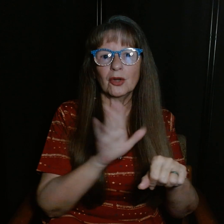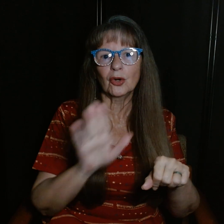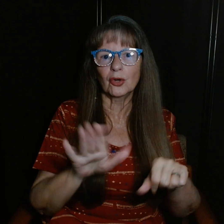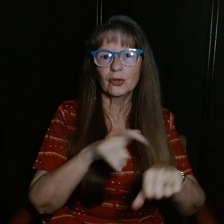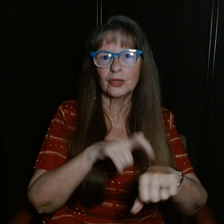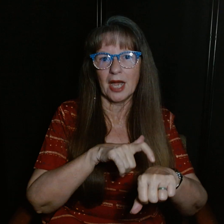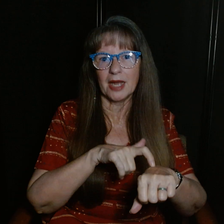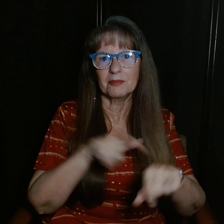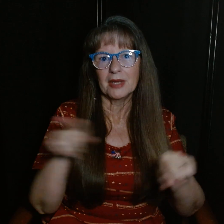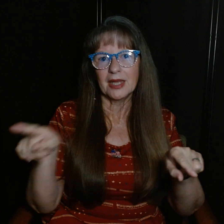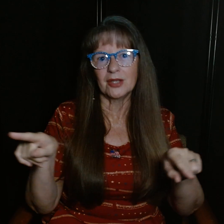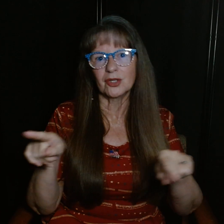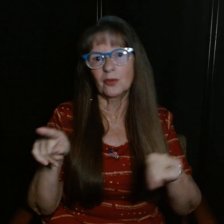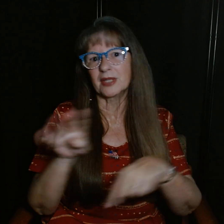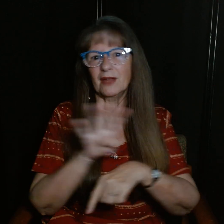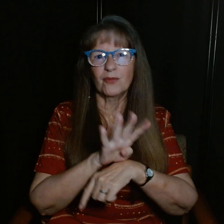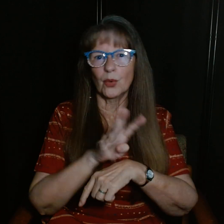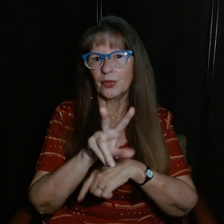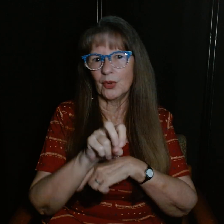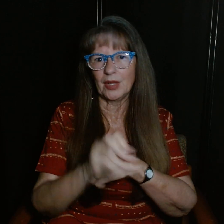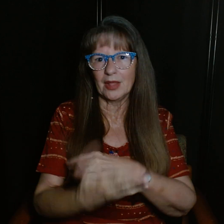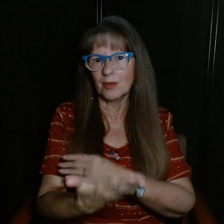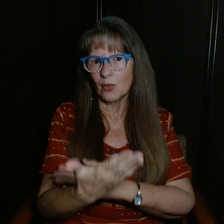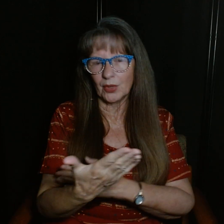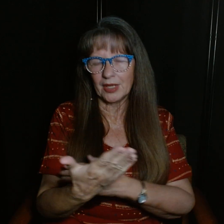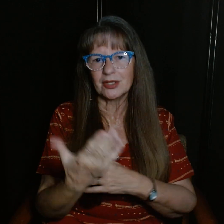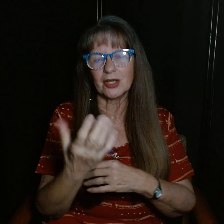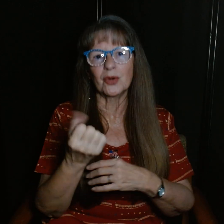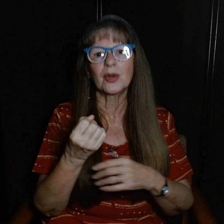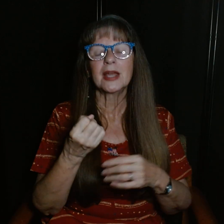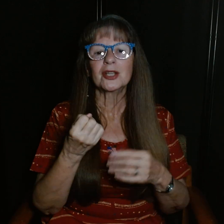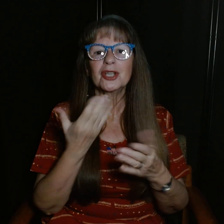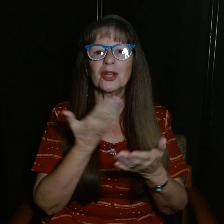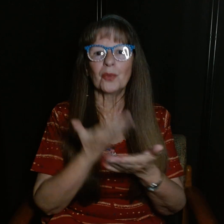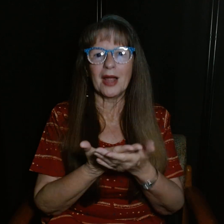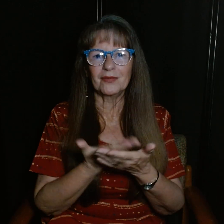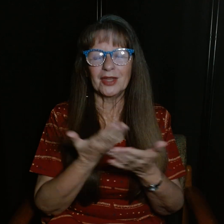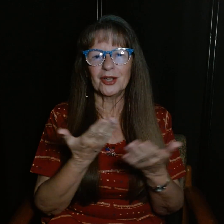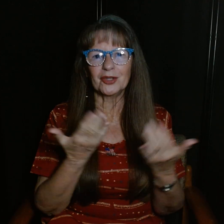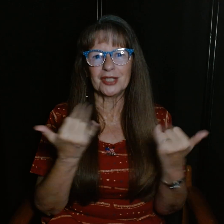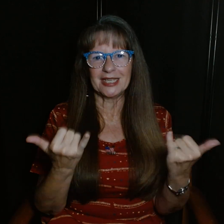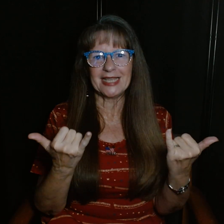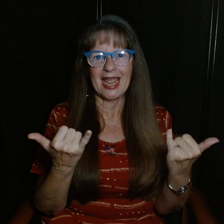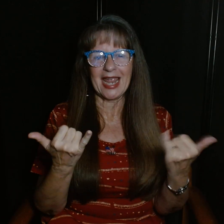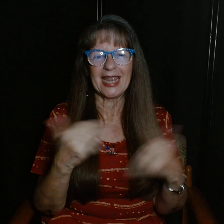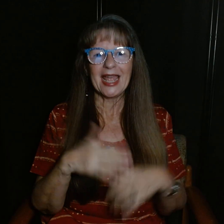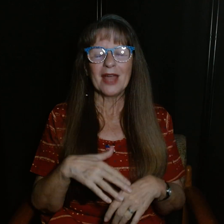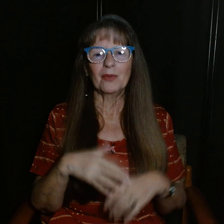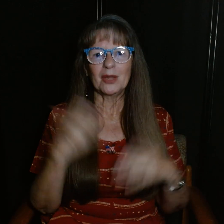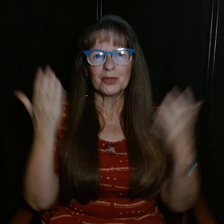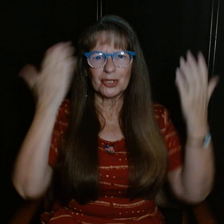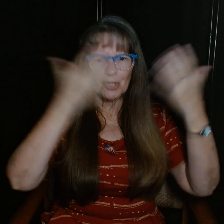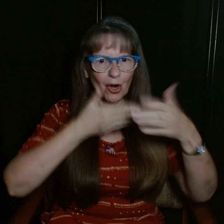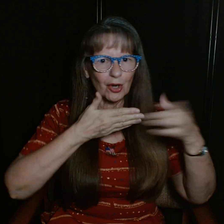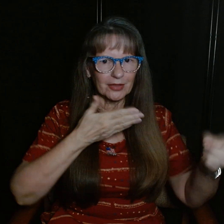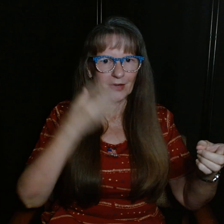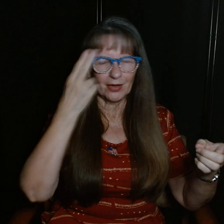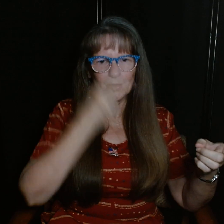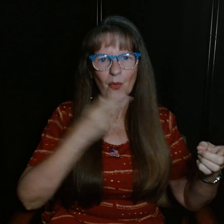her time. And so it was like 4:30 in the morning. So she arrived there today when it was dark there in